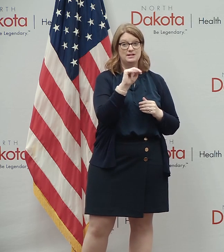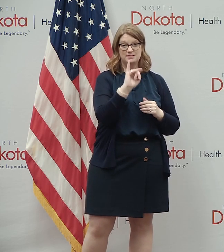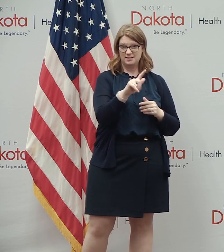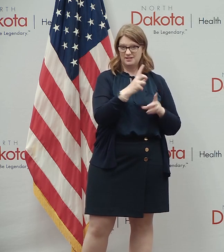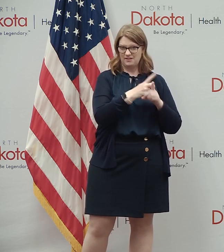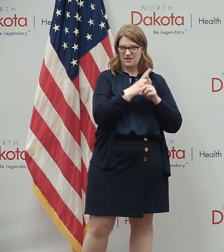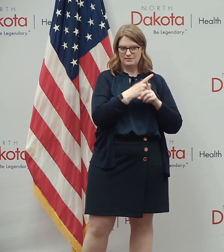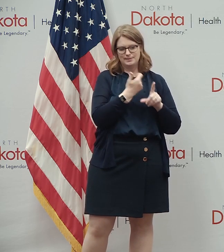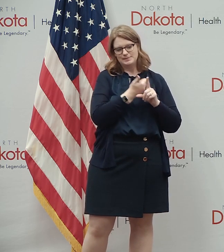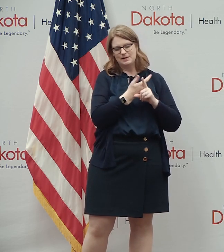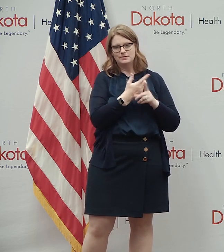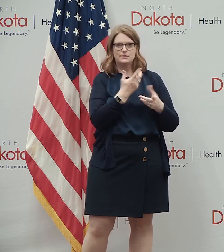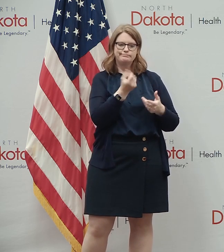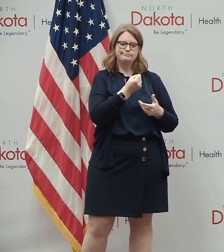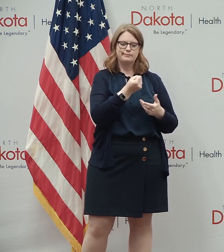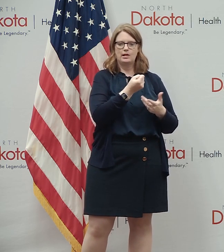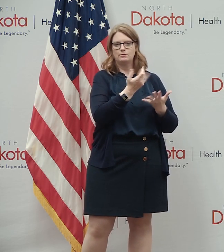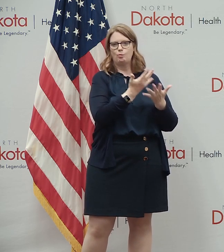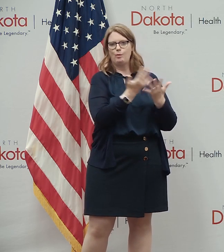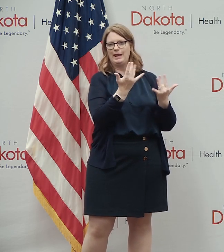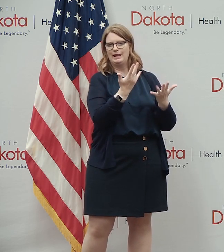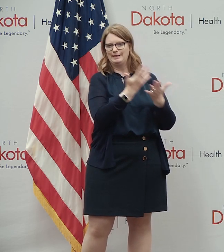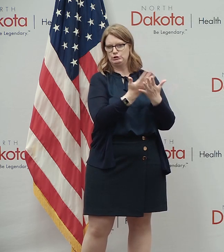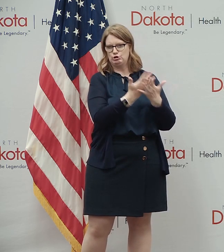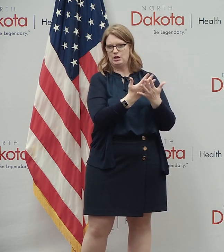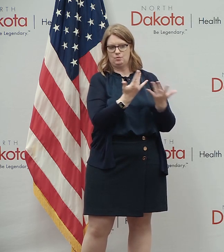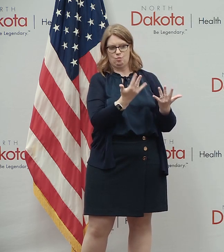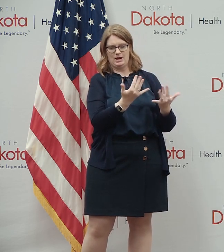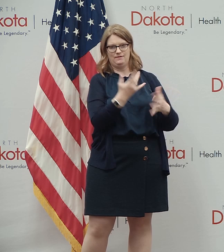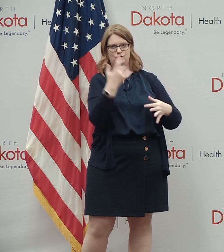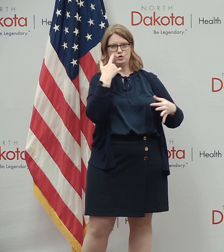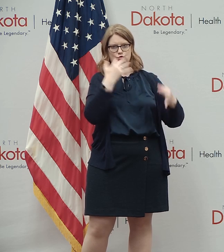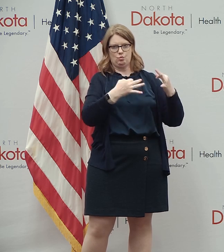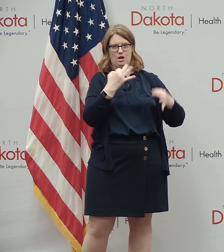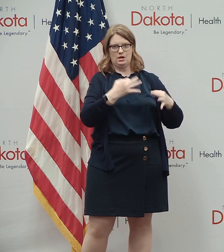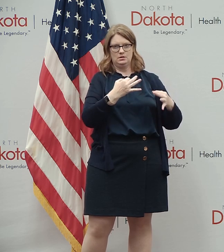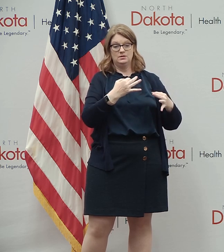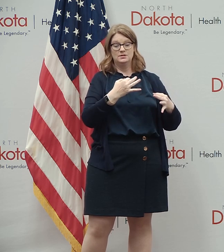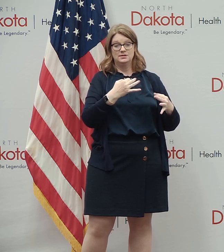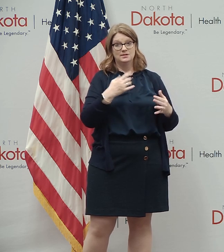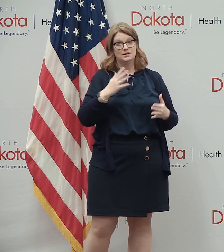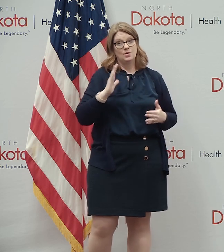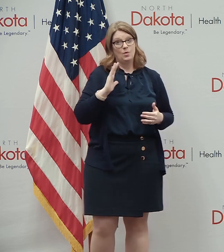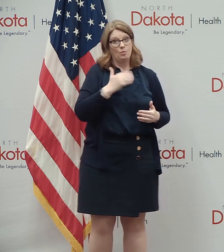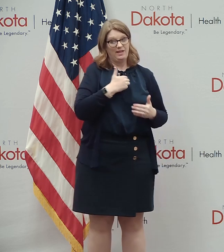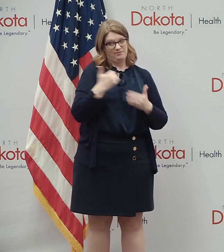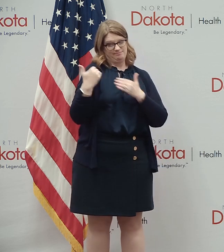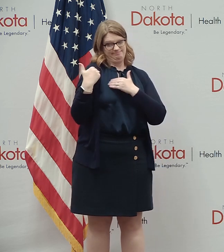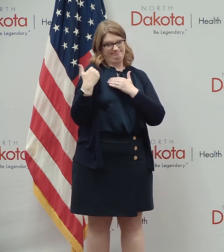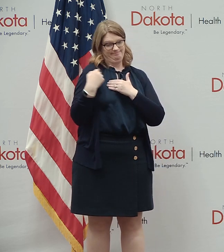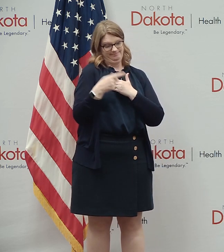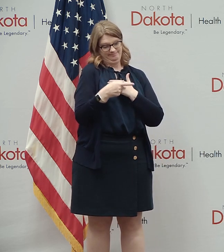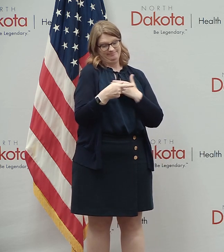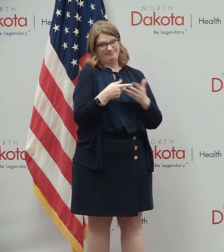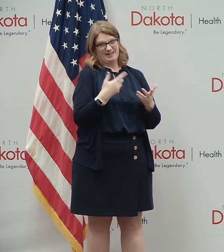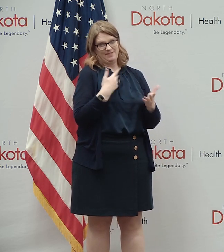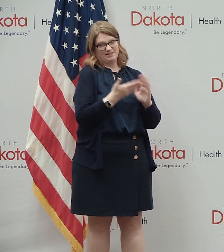local correctional facilities waiting for trial, and we have an obligation to them to make sure that they have a speedy